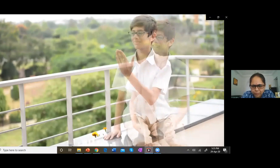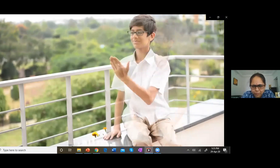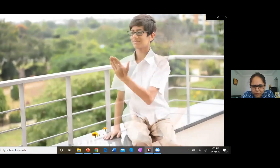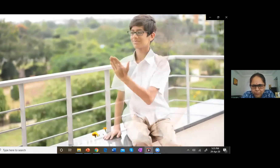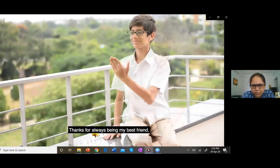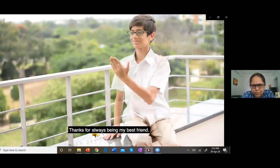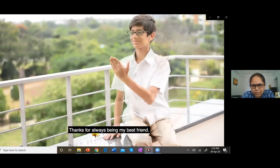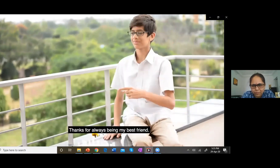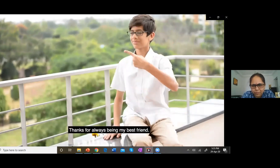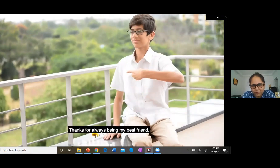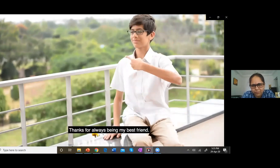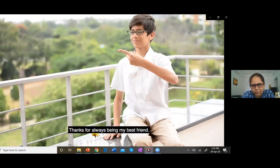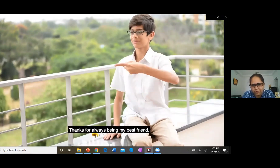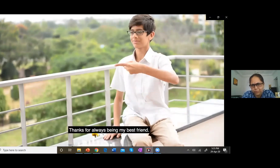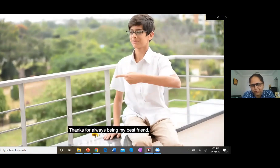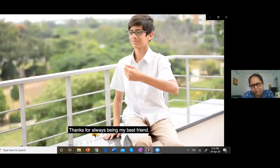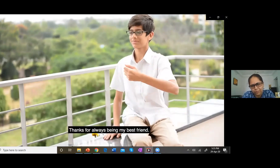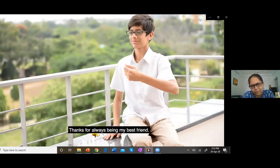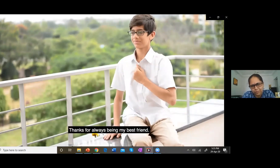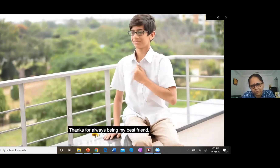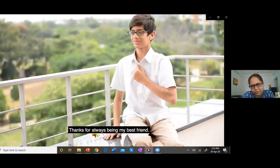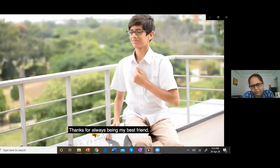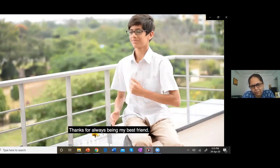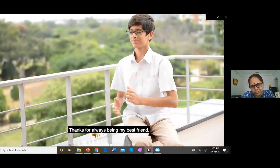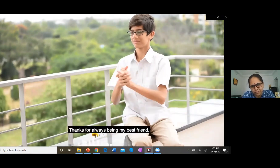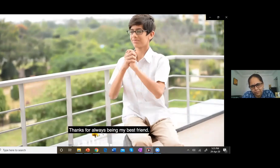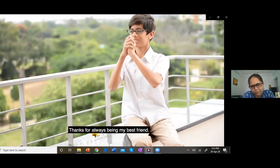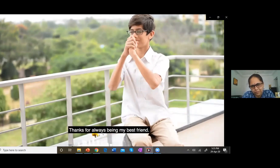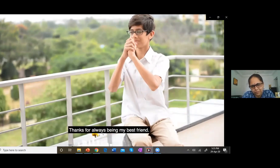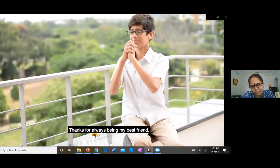Thanks for always being my best friend.